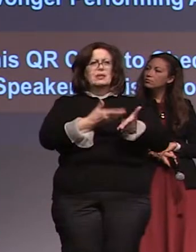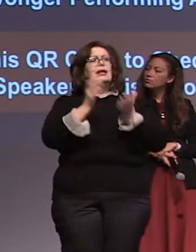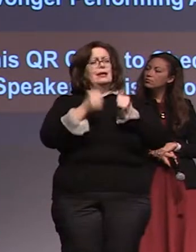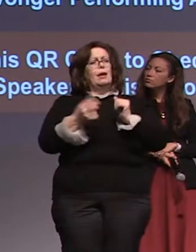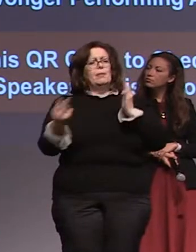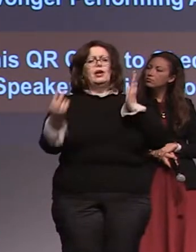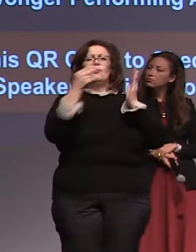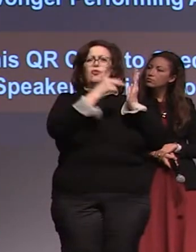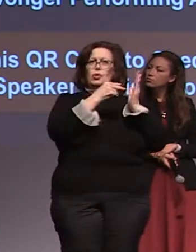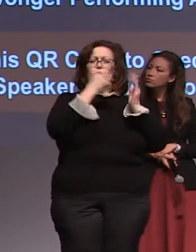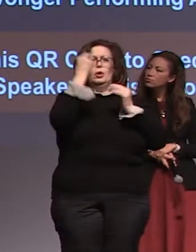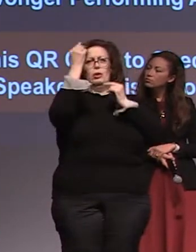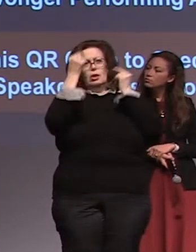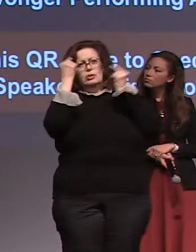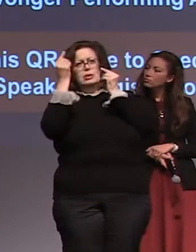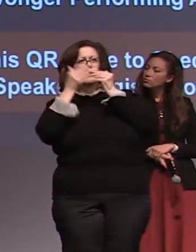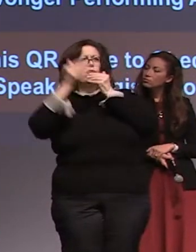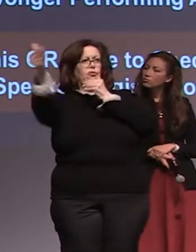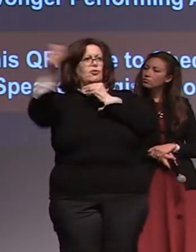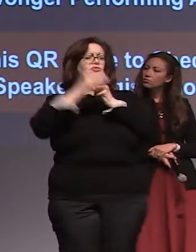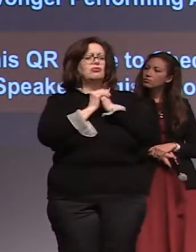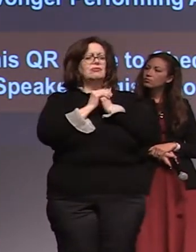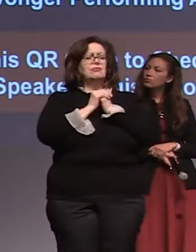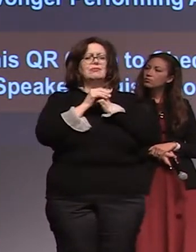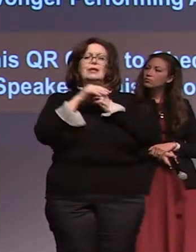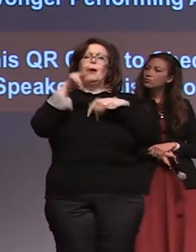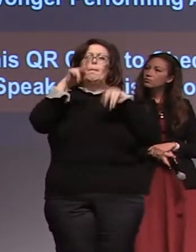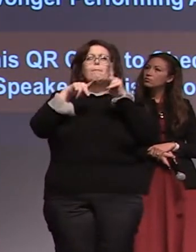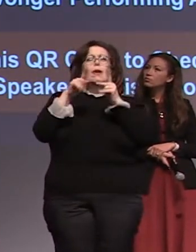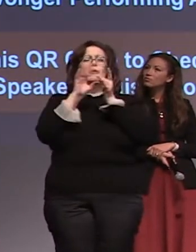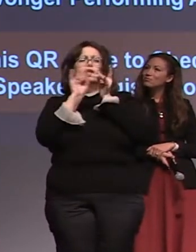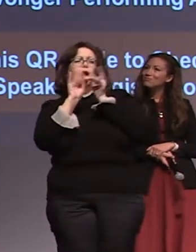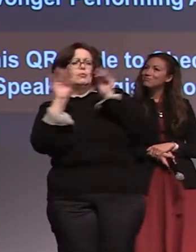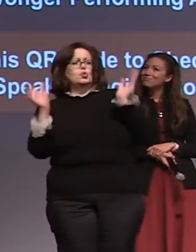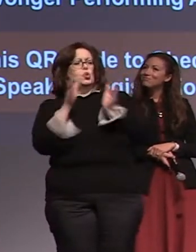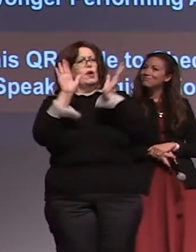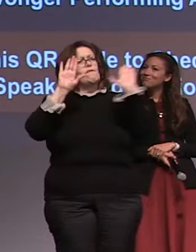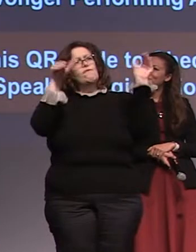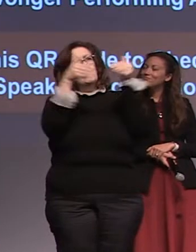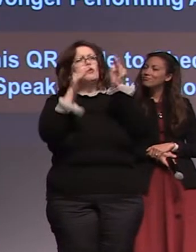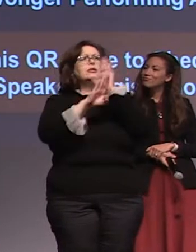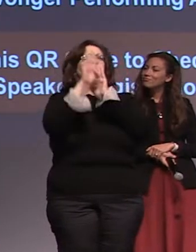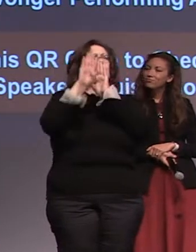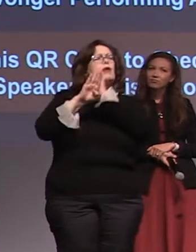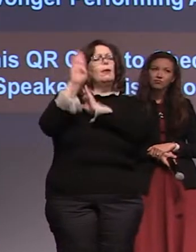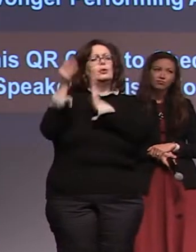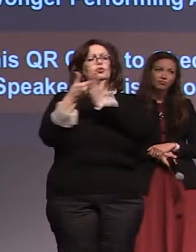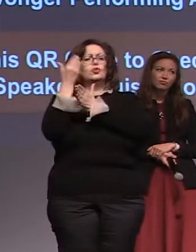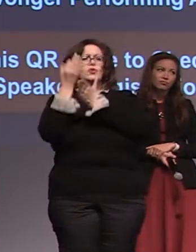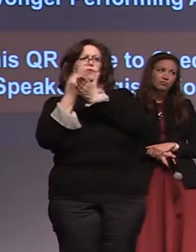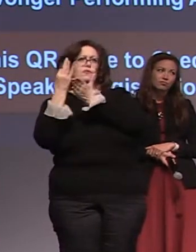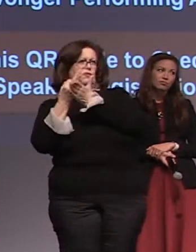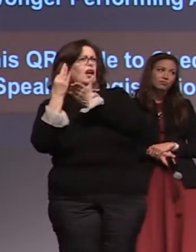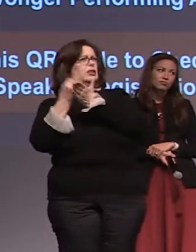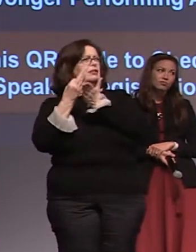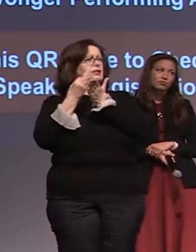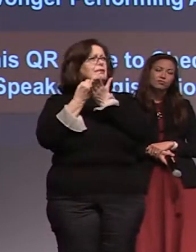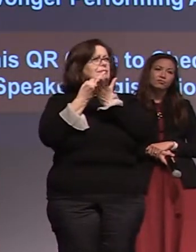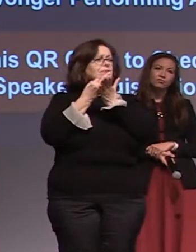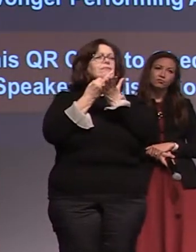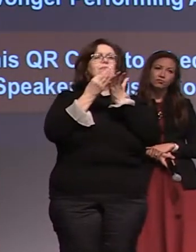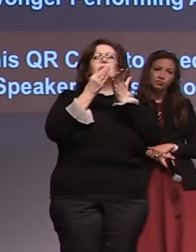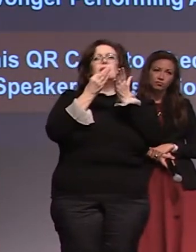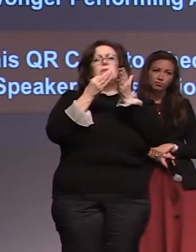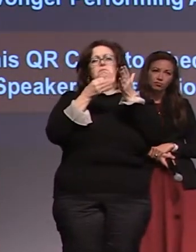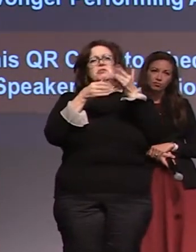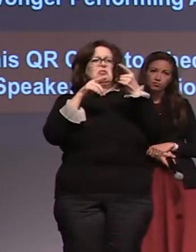reviewed and considered in the future. Public comment is encouraged to focus on developing a new funding formula rather than